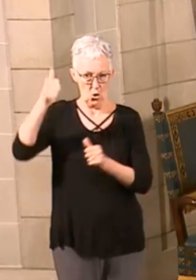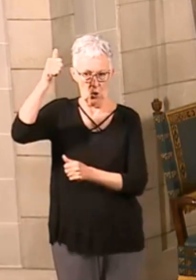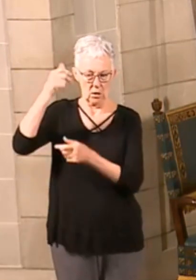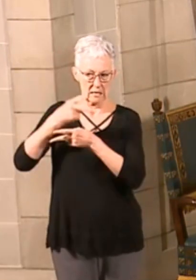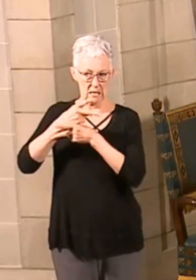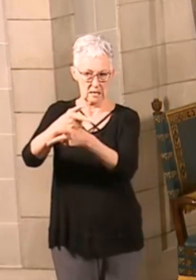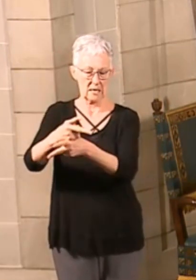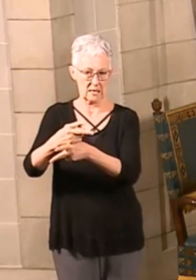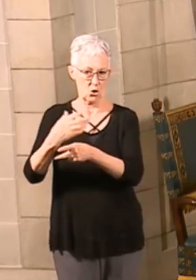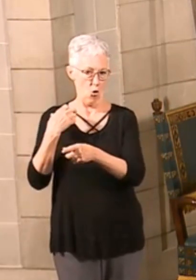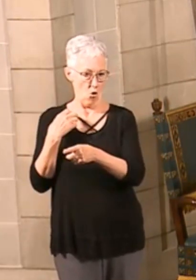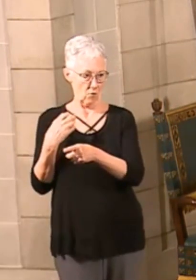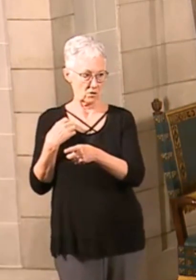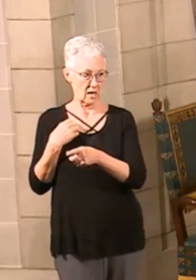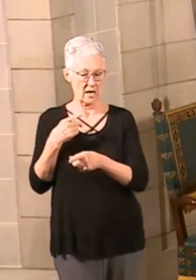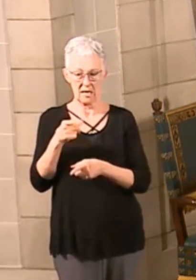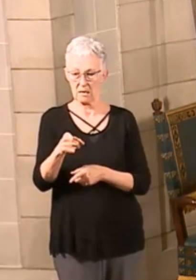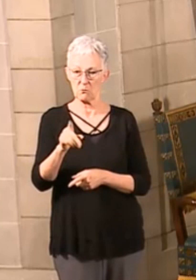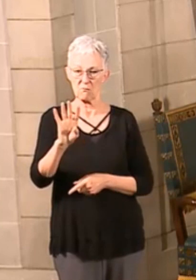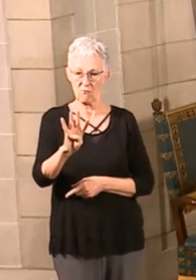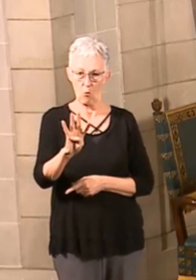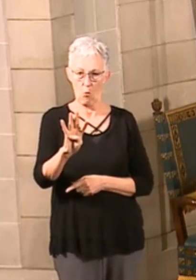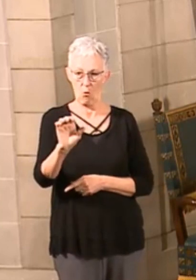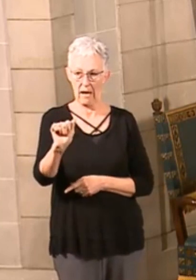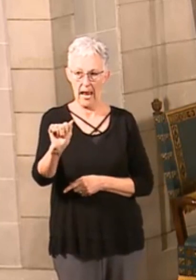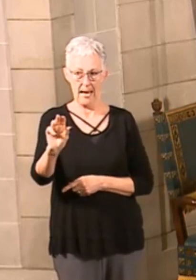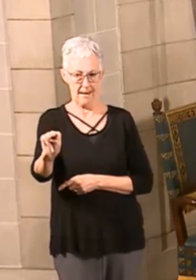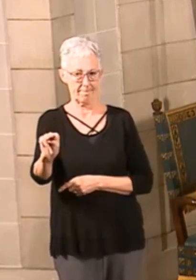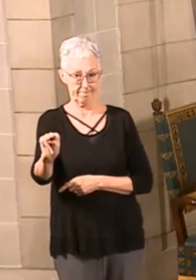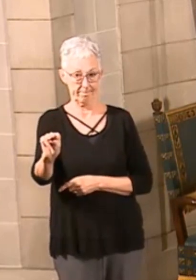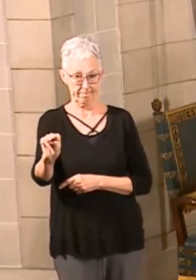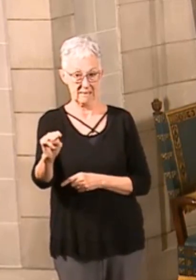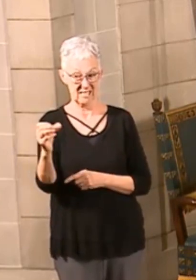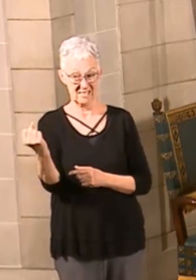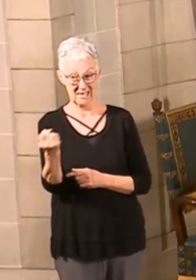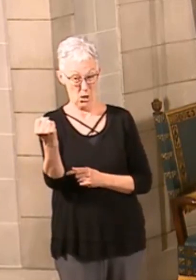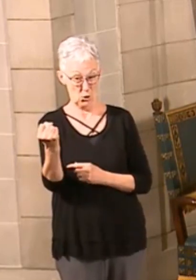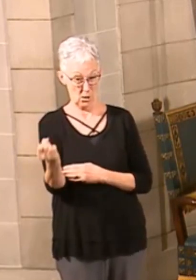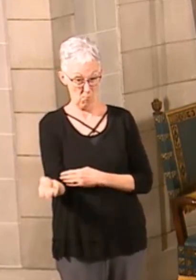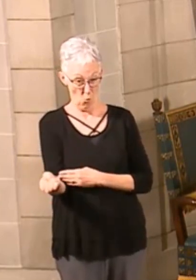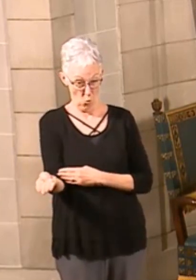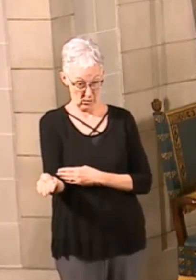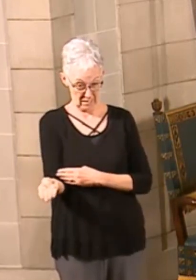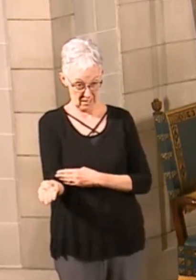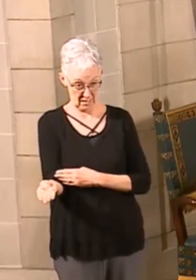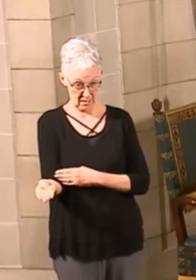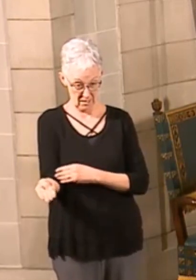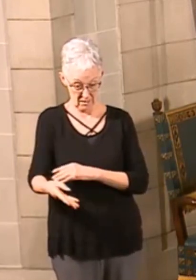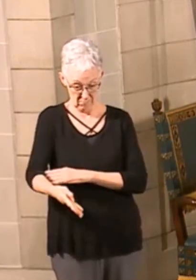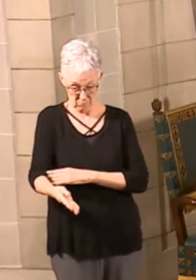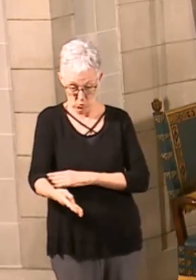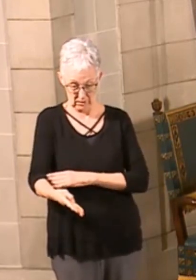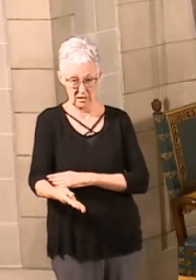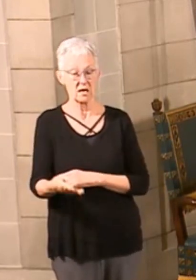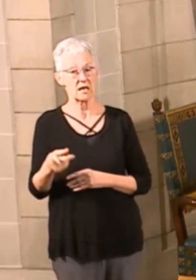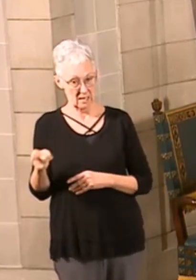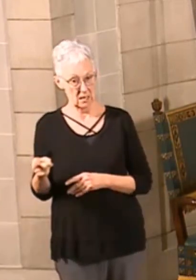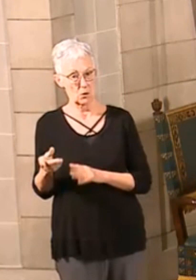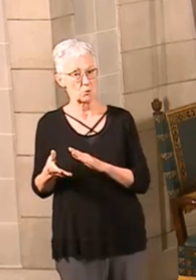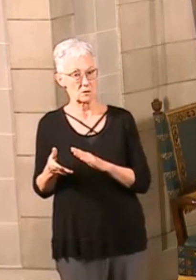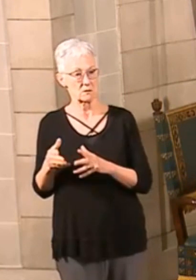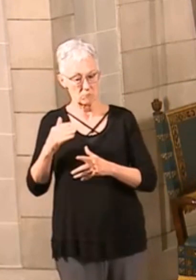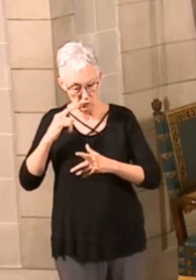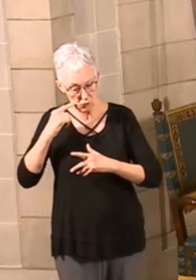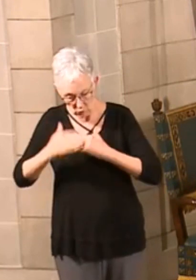was submitting loans at 4 a.m. on Saturday morning. Our Operations Center, managed by Steph Menzel out of Firth,